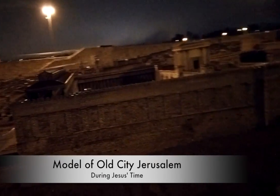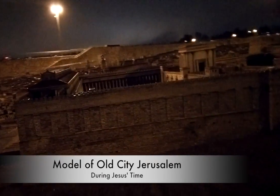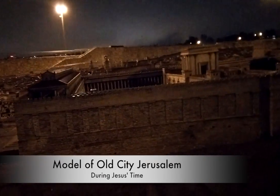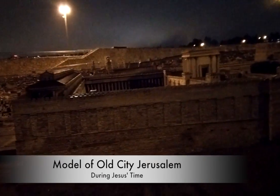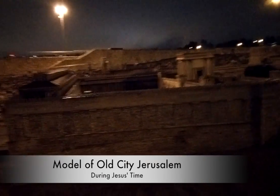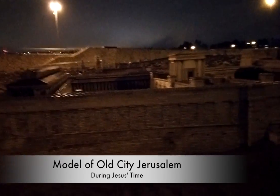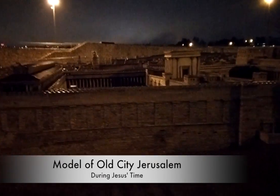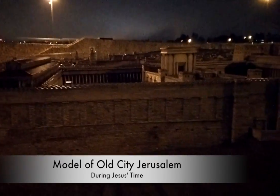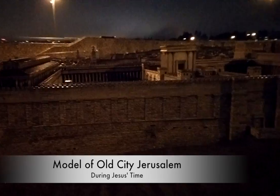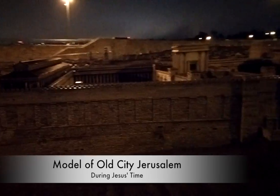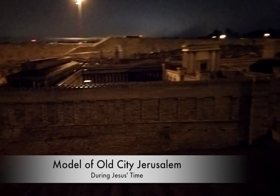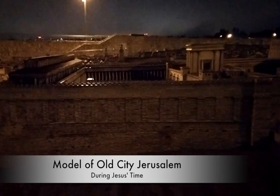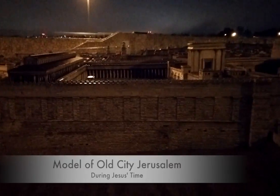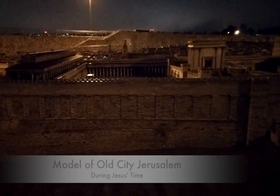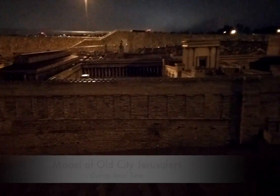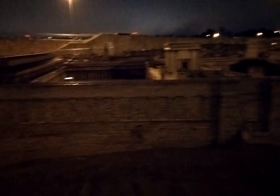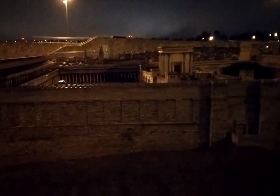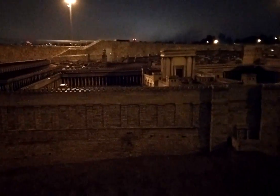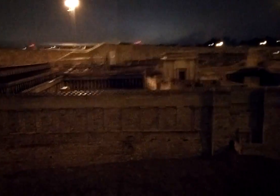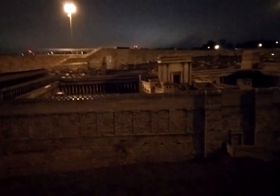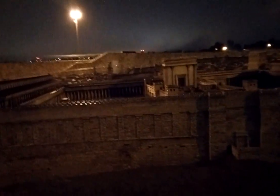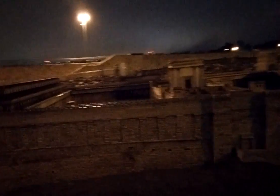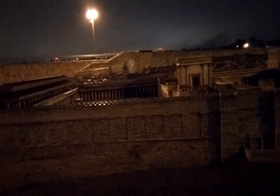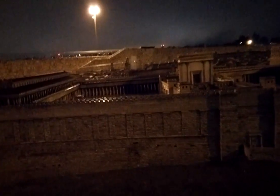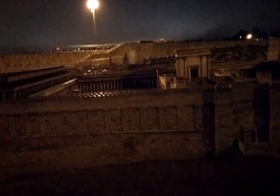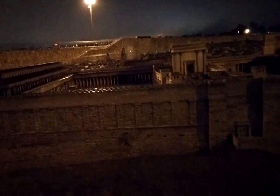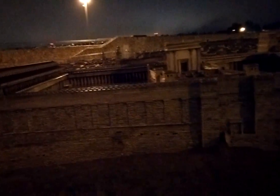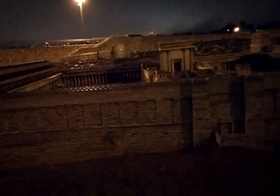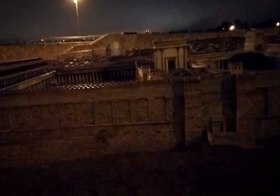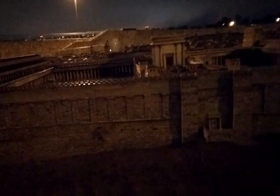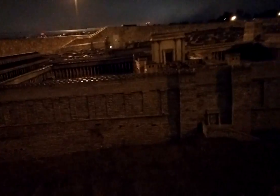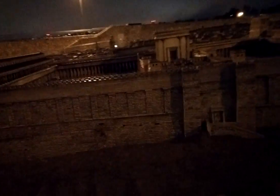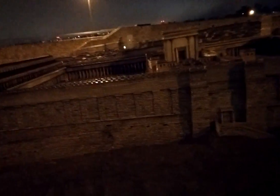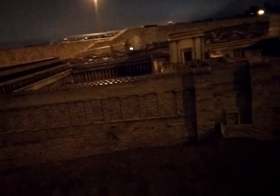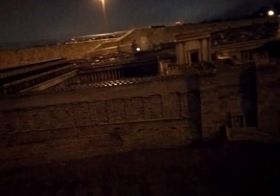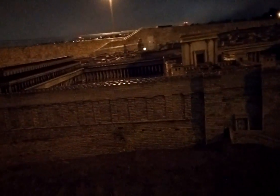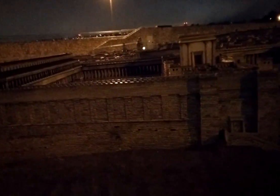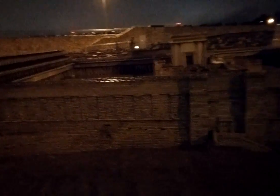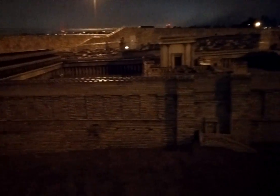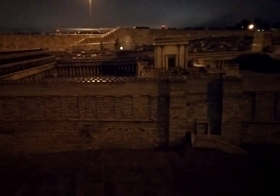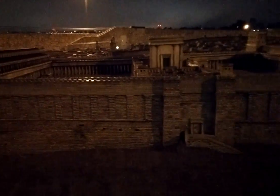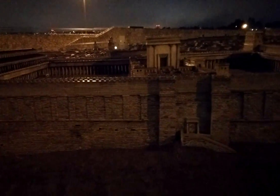This is just a model of the old city of Jerusalem, the time of Christ.